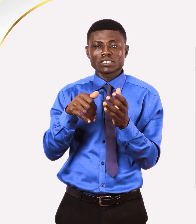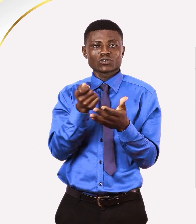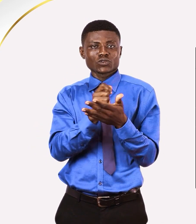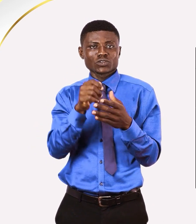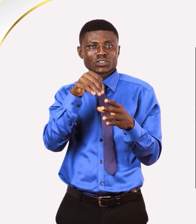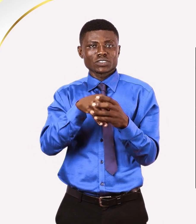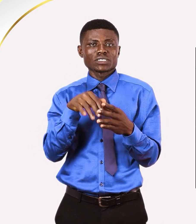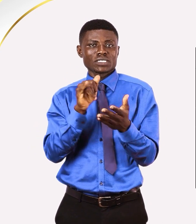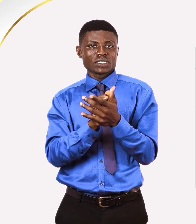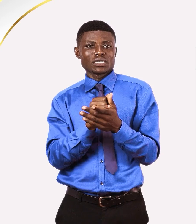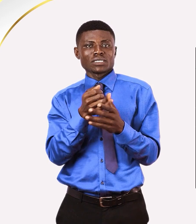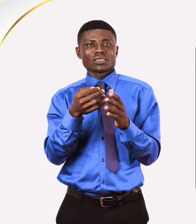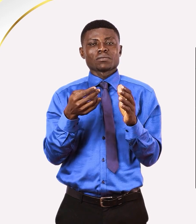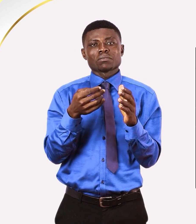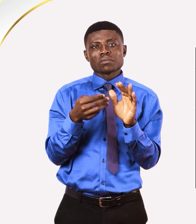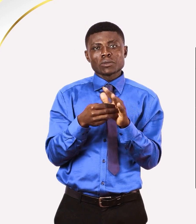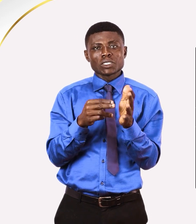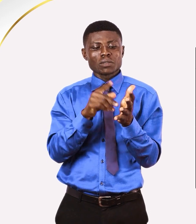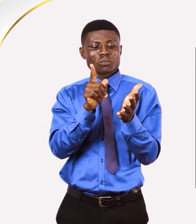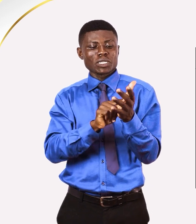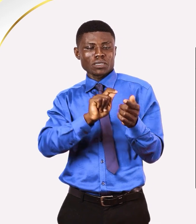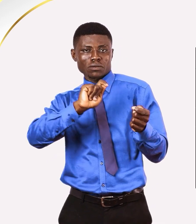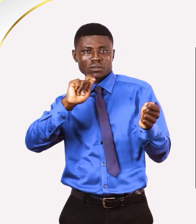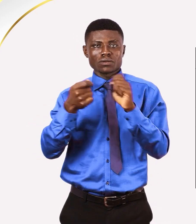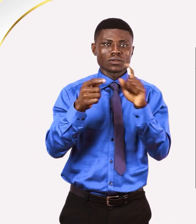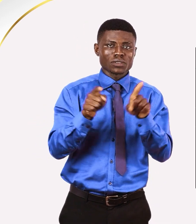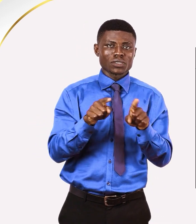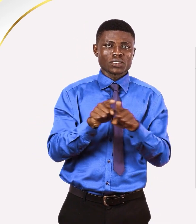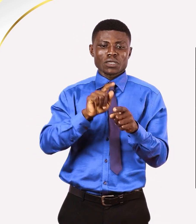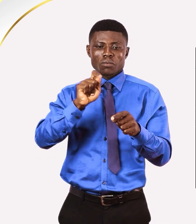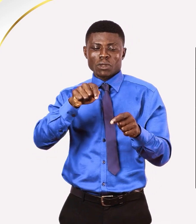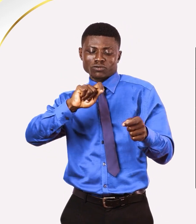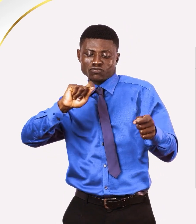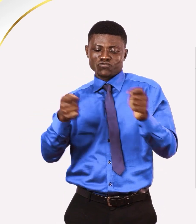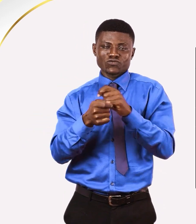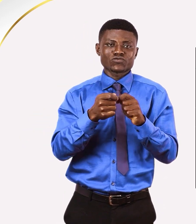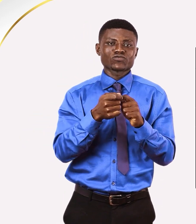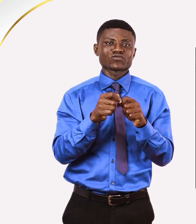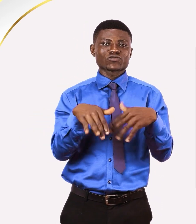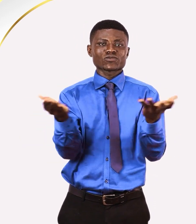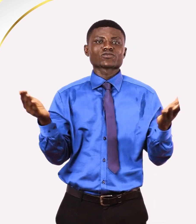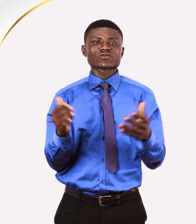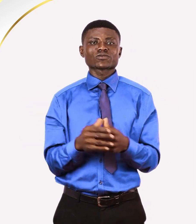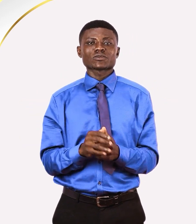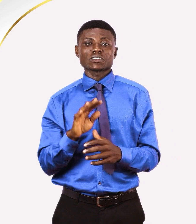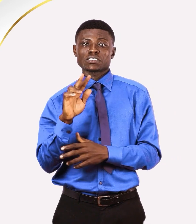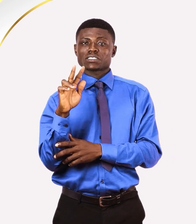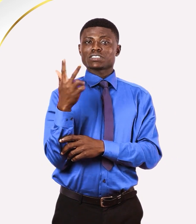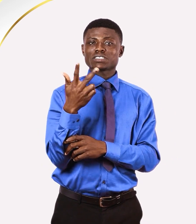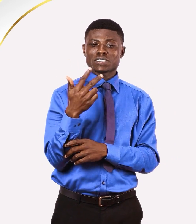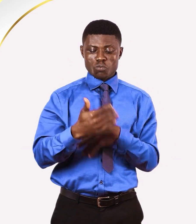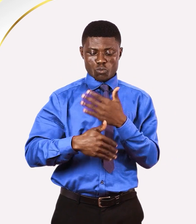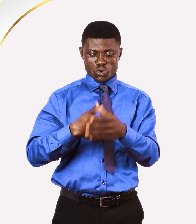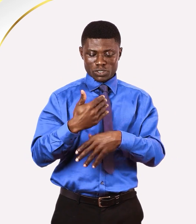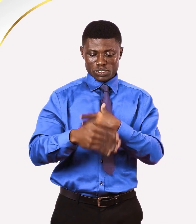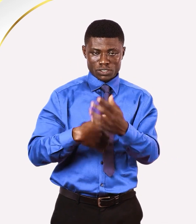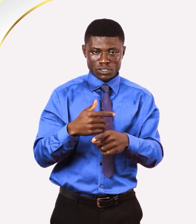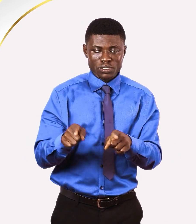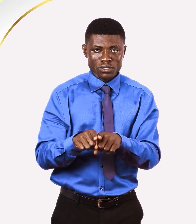information is held, that is, media conversion or reformatting.